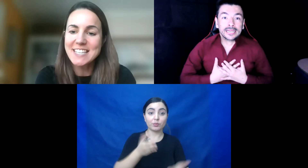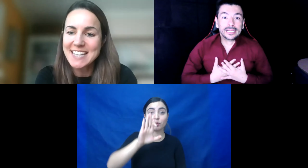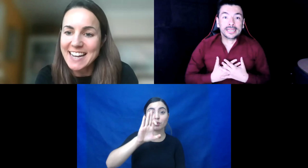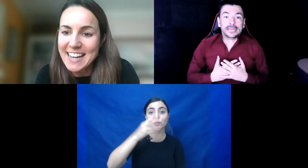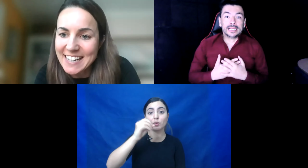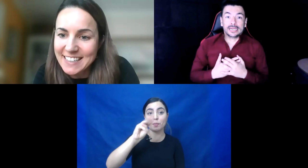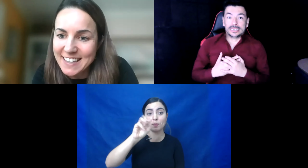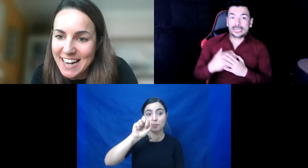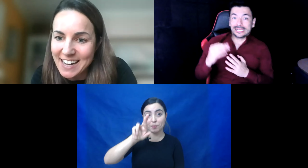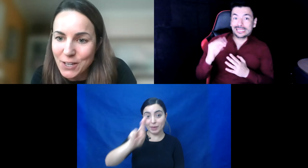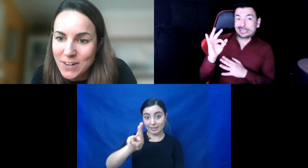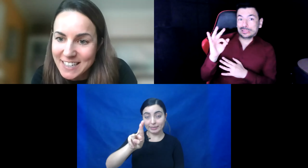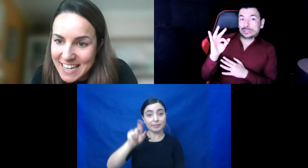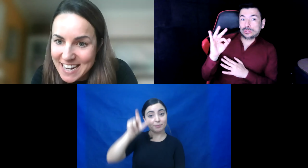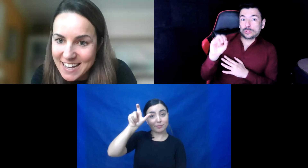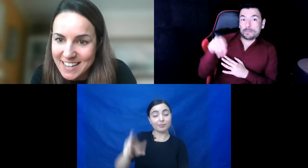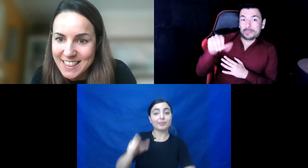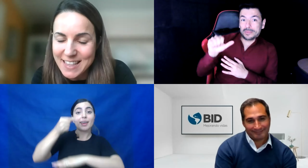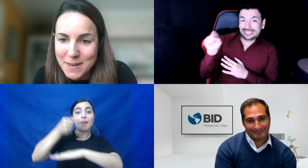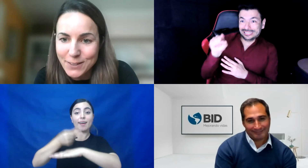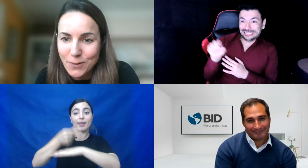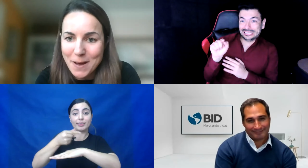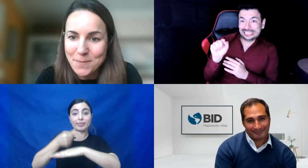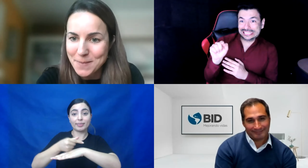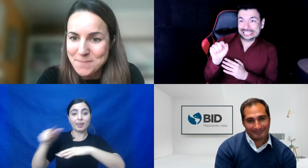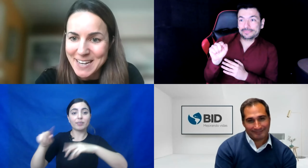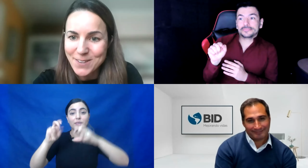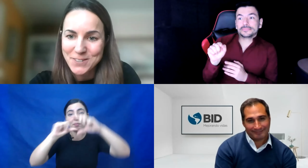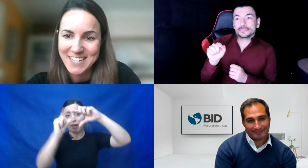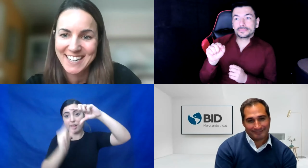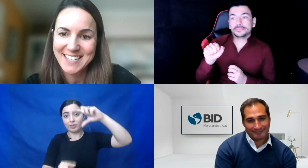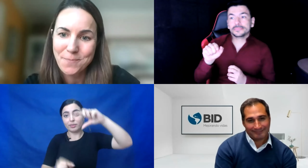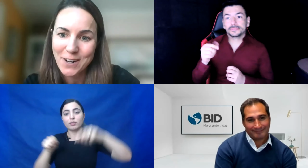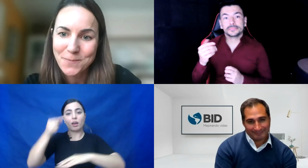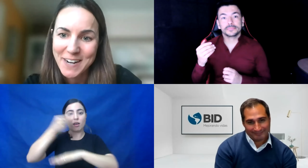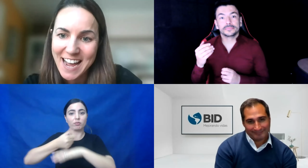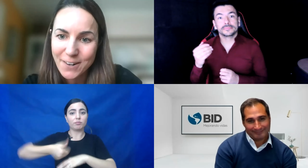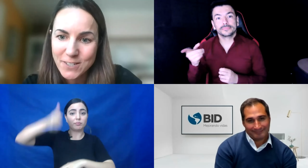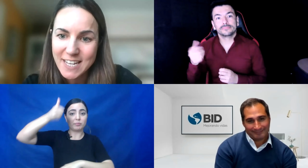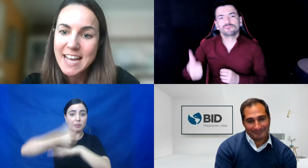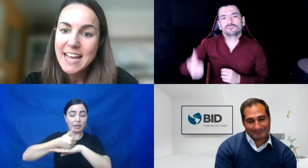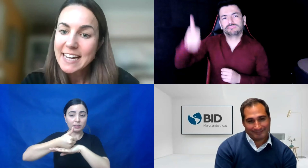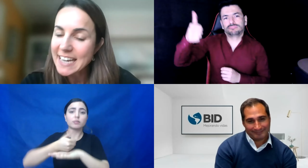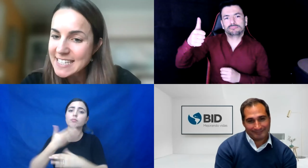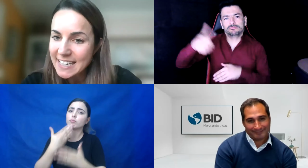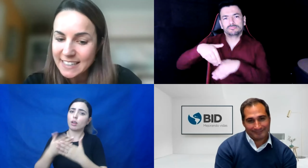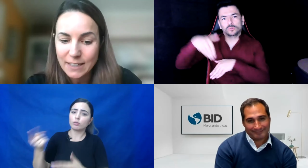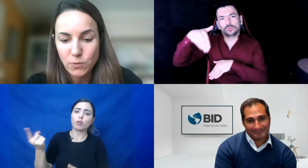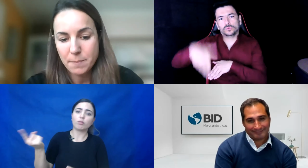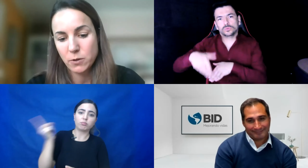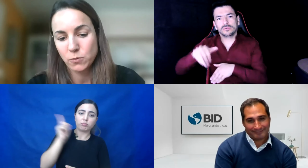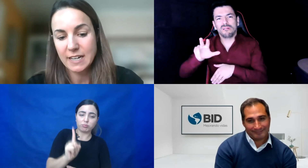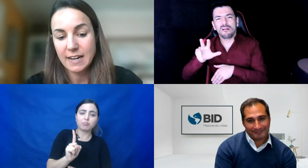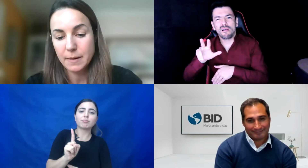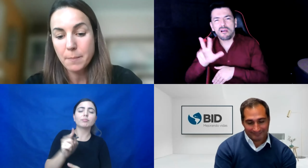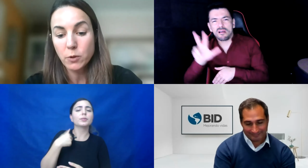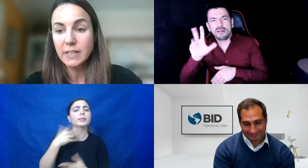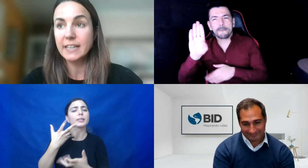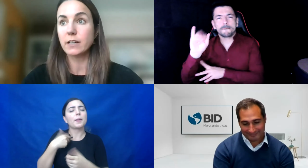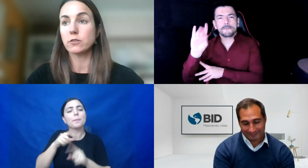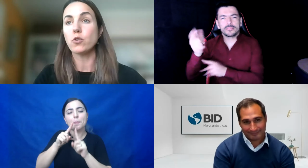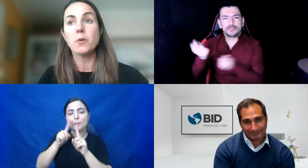Tomás Bermúdez, who is the manager of the Andean region at the IDB. Thank you very much for